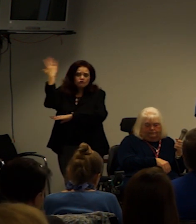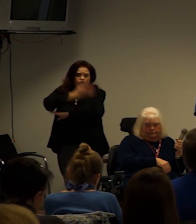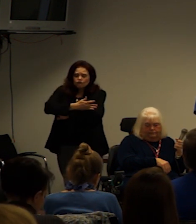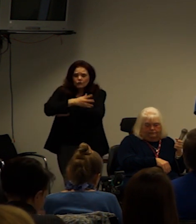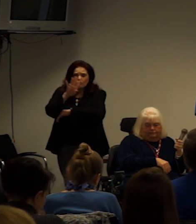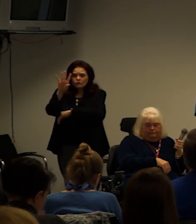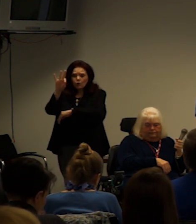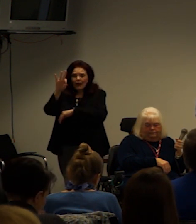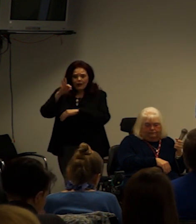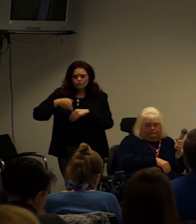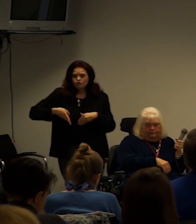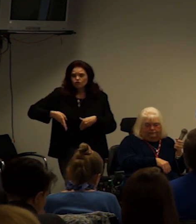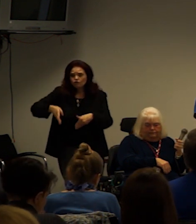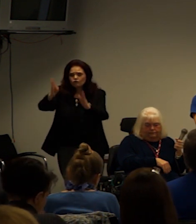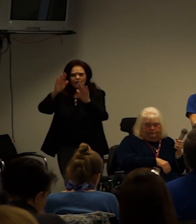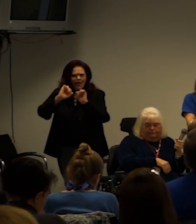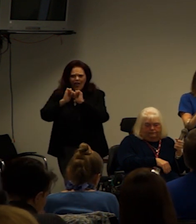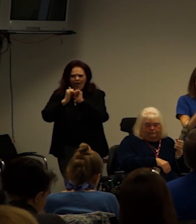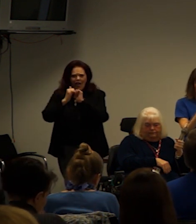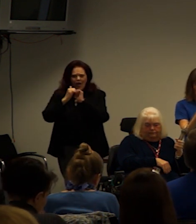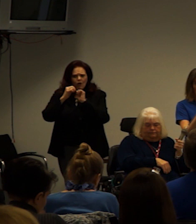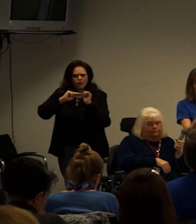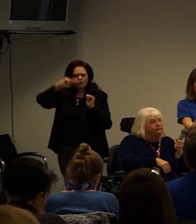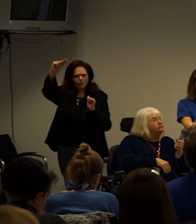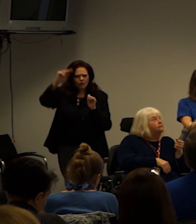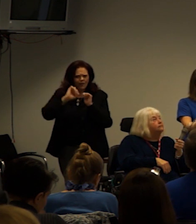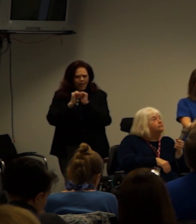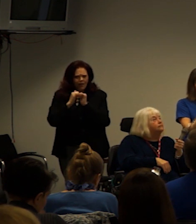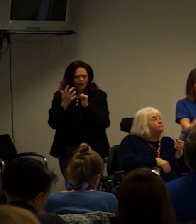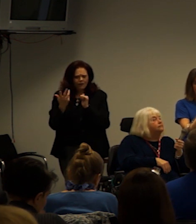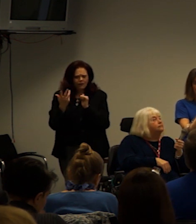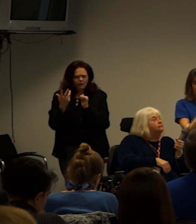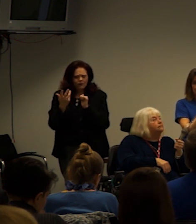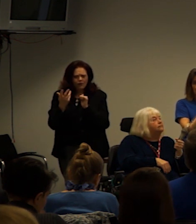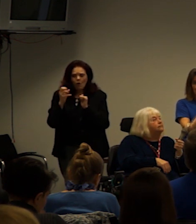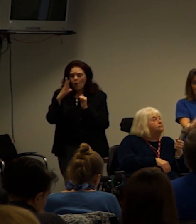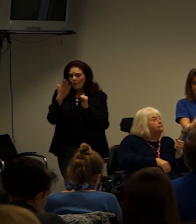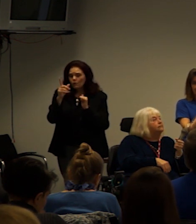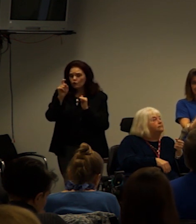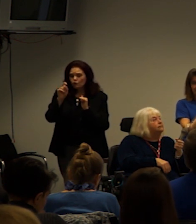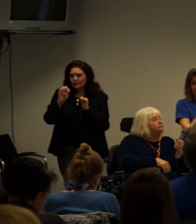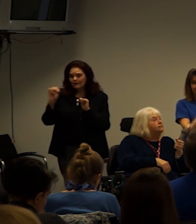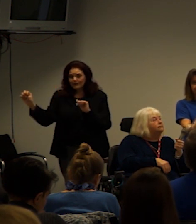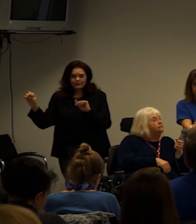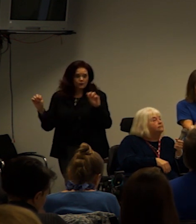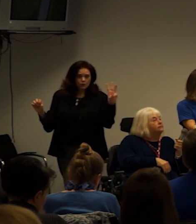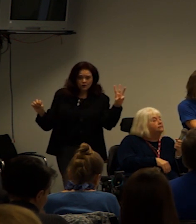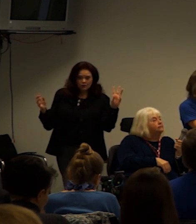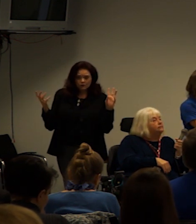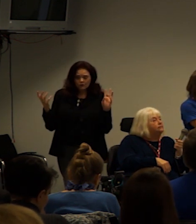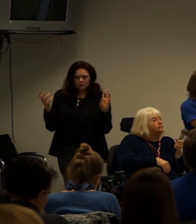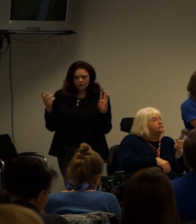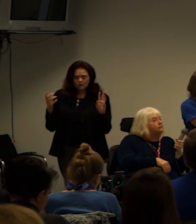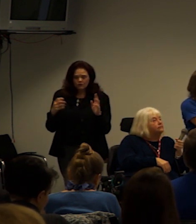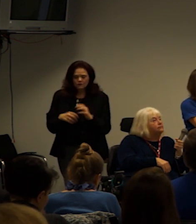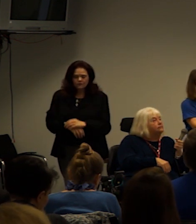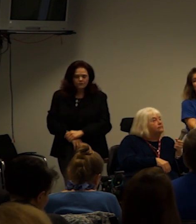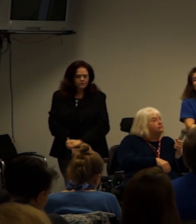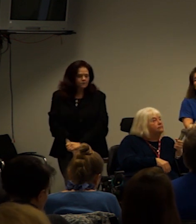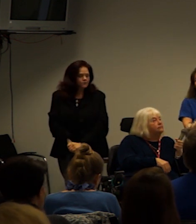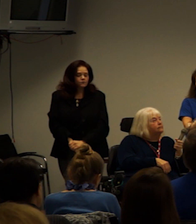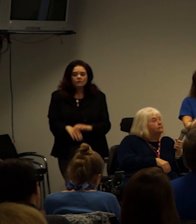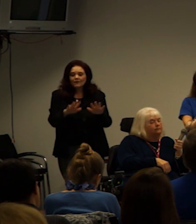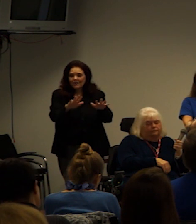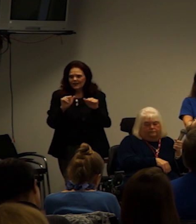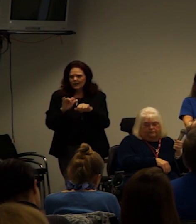49, how else are you going north? Or should maybe you go east or west instead? Okay?